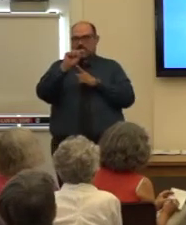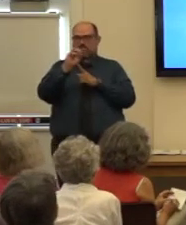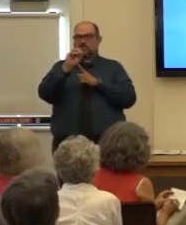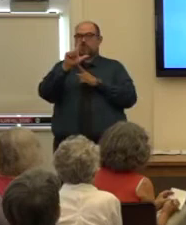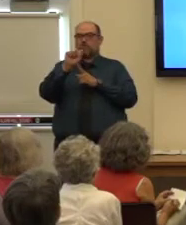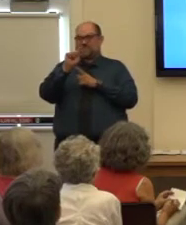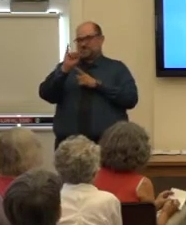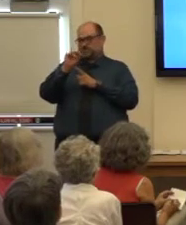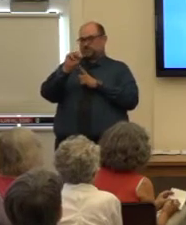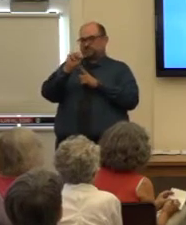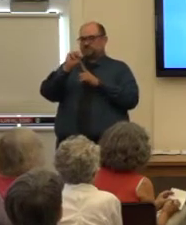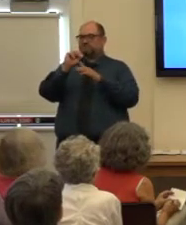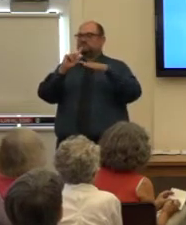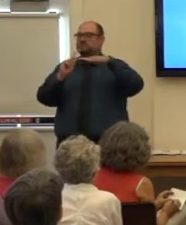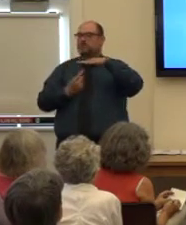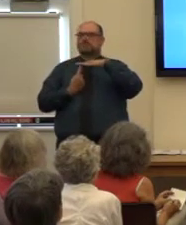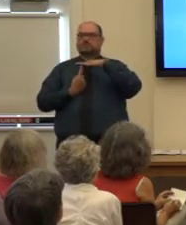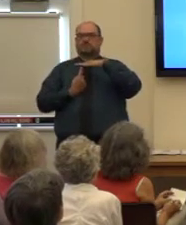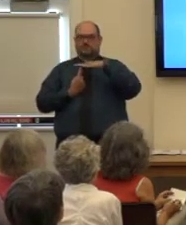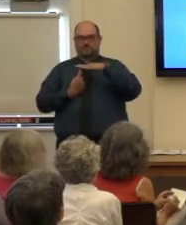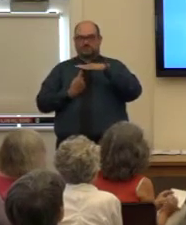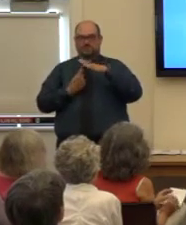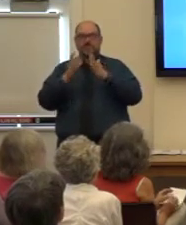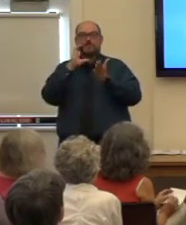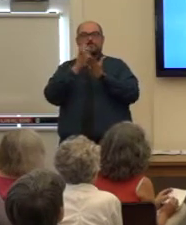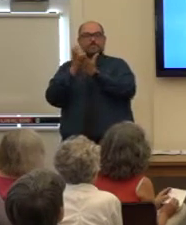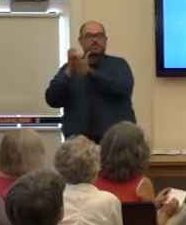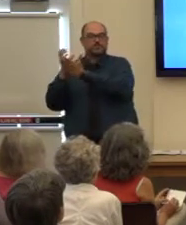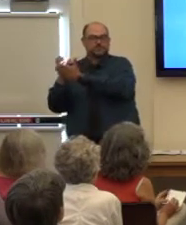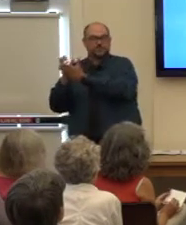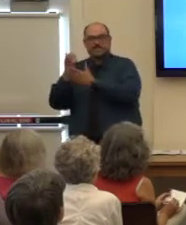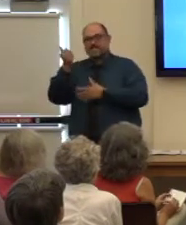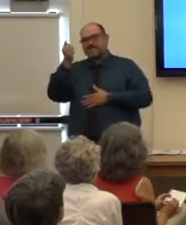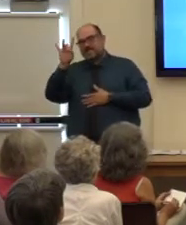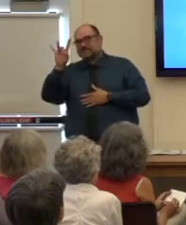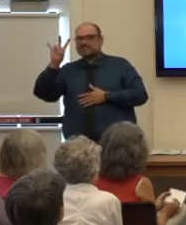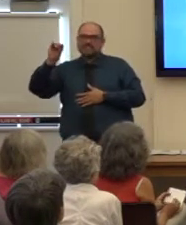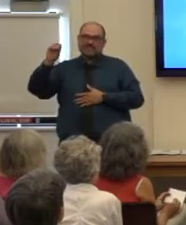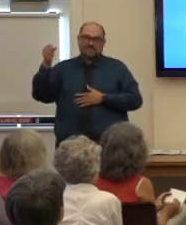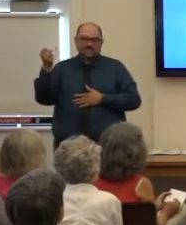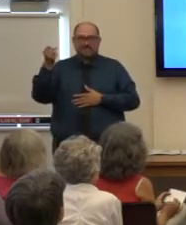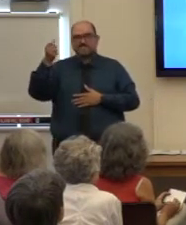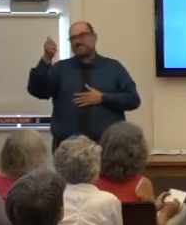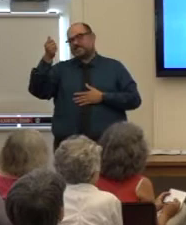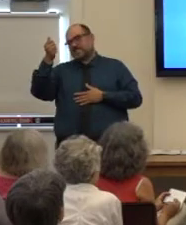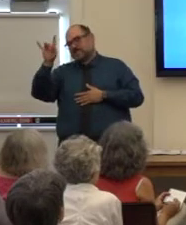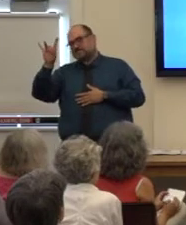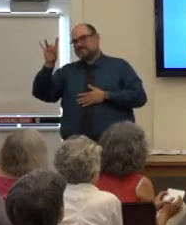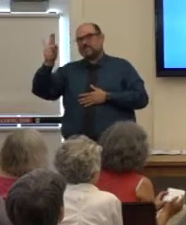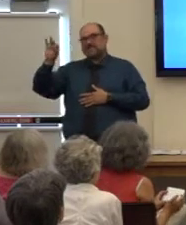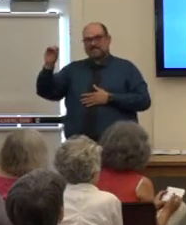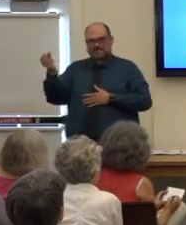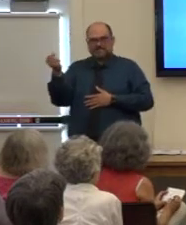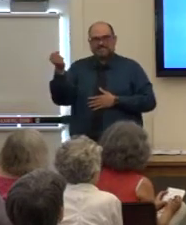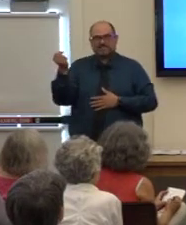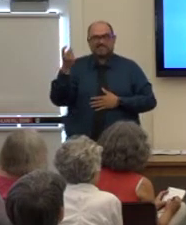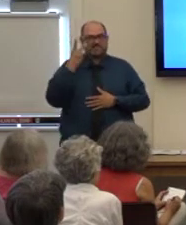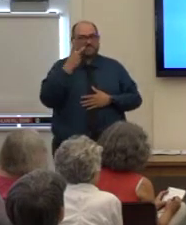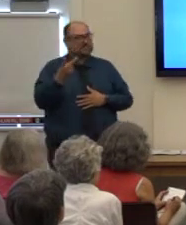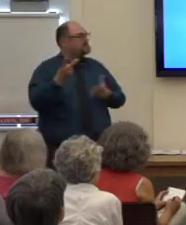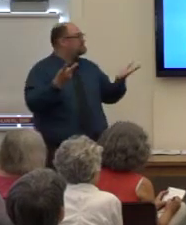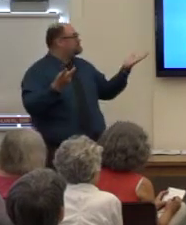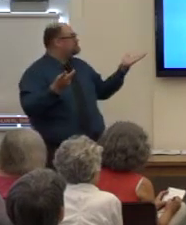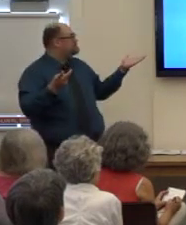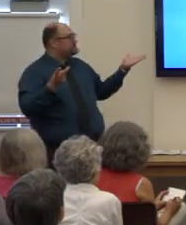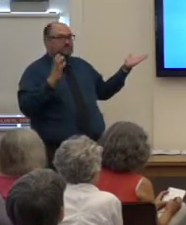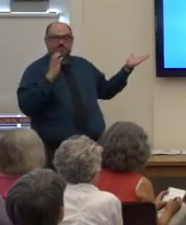in the 1870s, 80s, and 90s. But they captured Chilmark as it would have existed